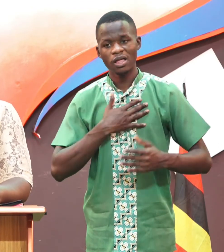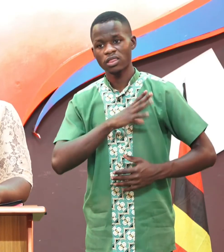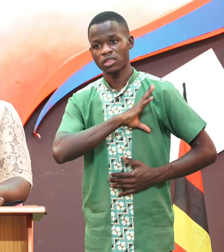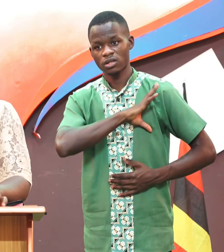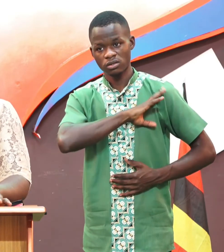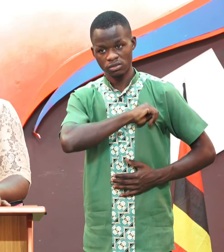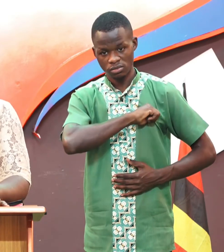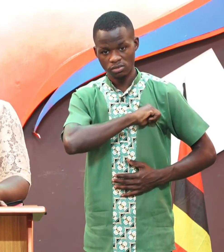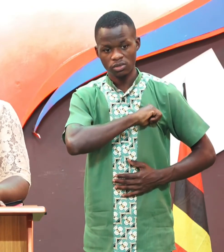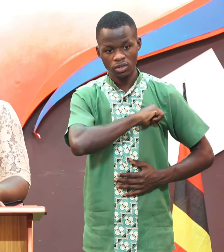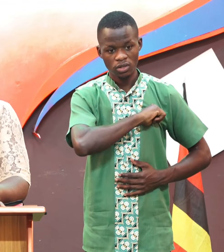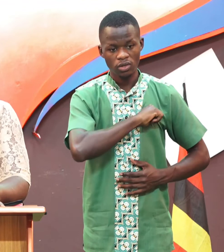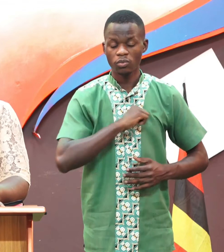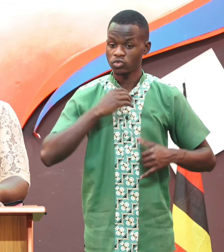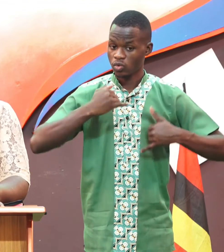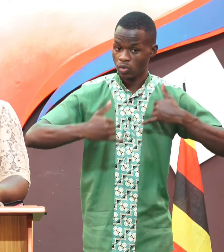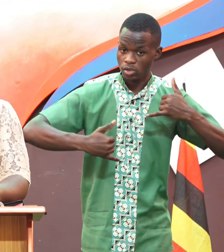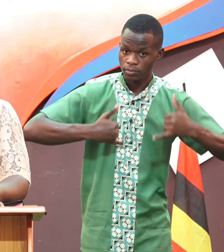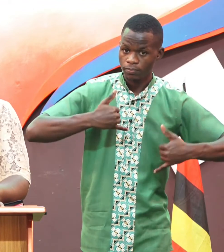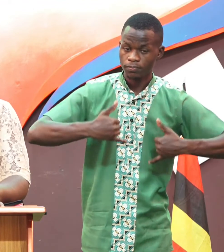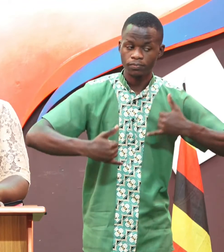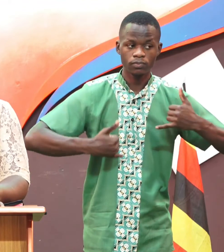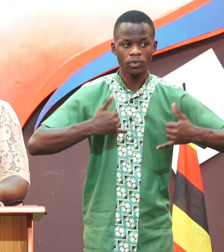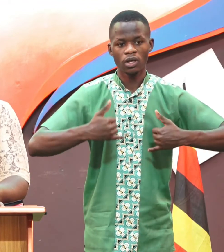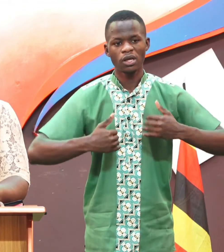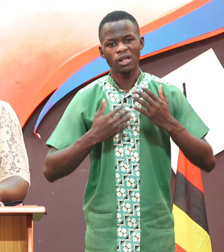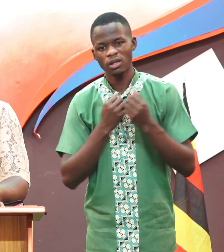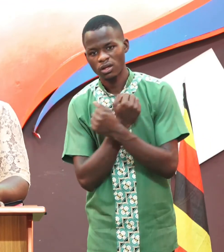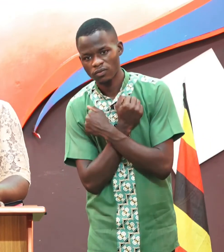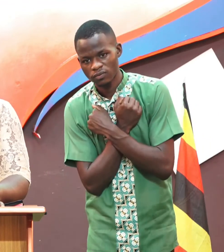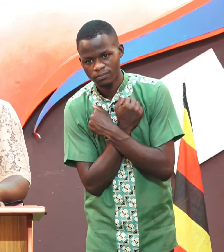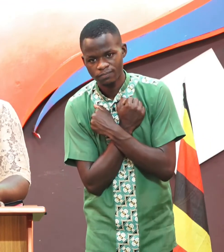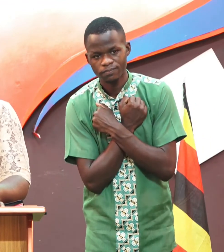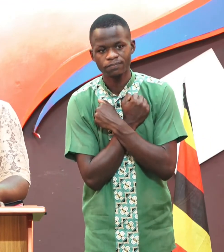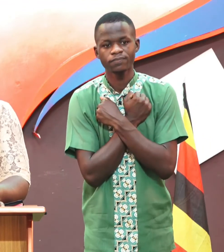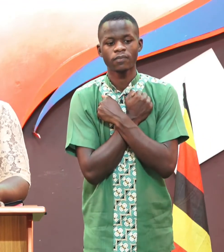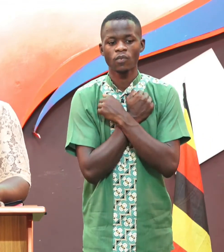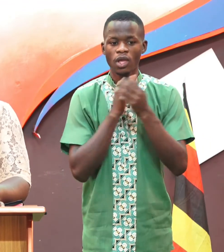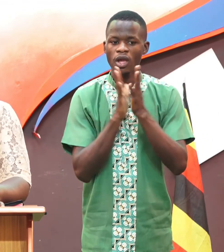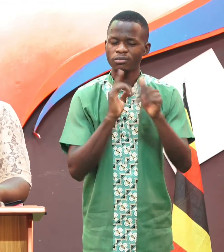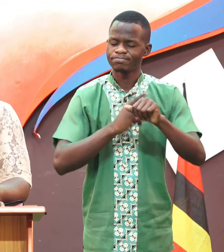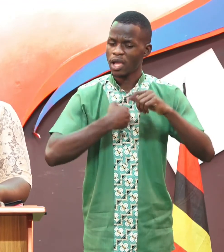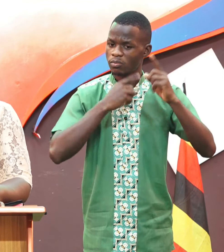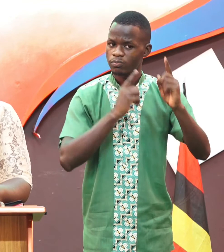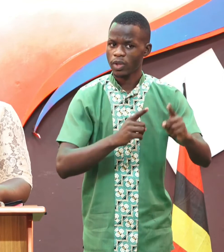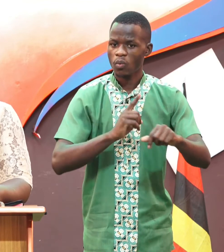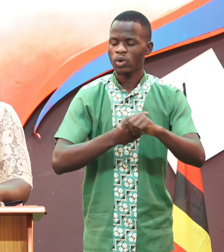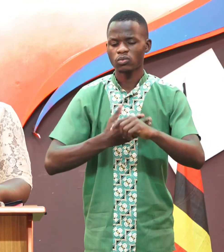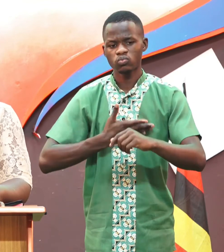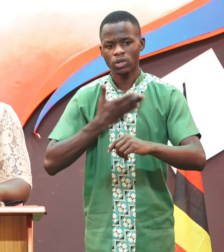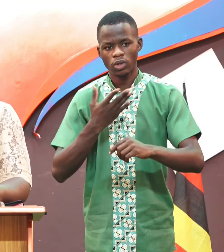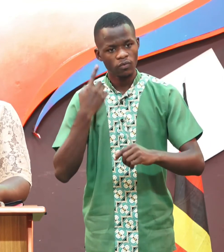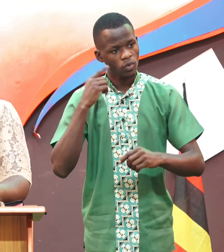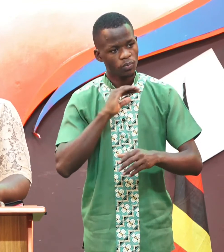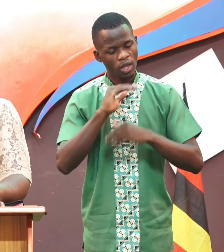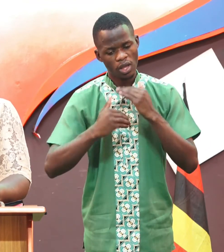Okugumiikiriza. Patience. Essanyu. Joy. Okwagala. Love. tutuke kisera nga tulumirirwa bannaffe. That